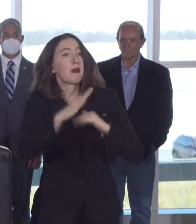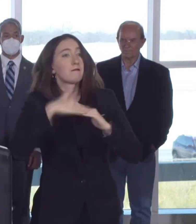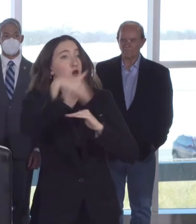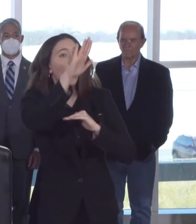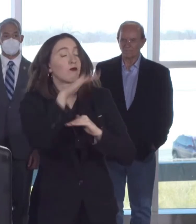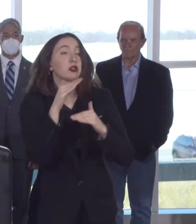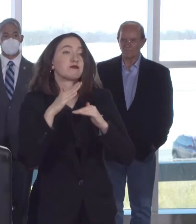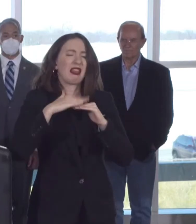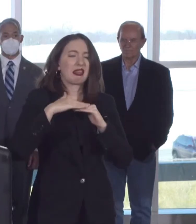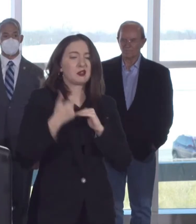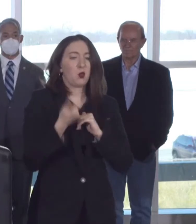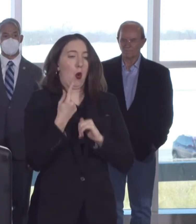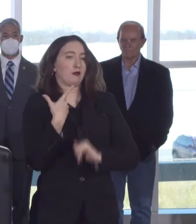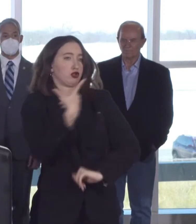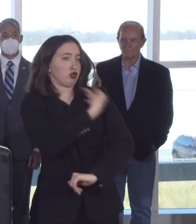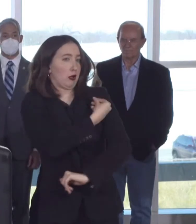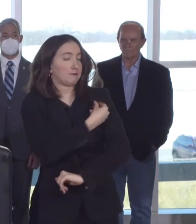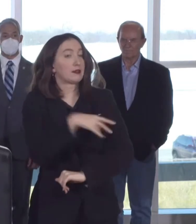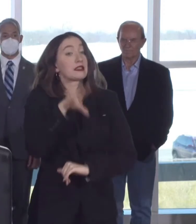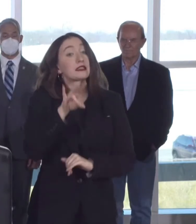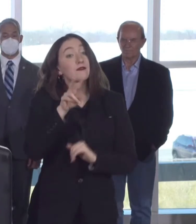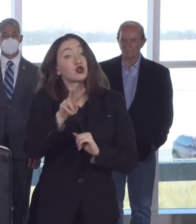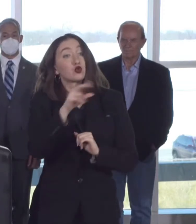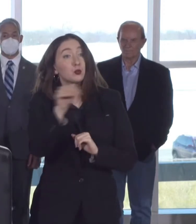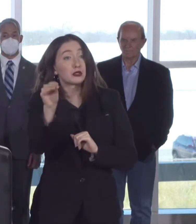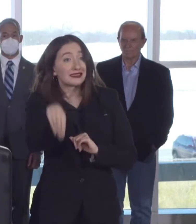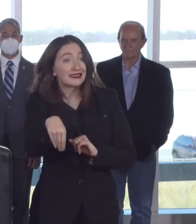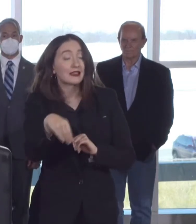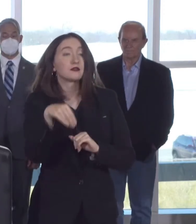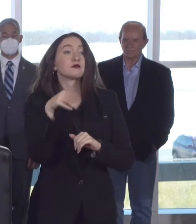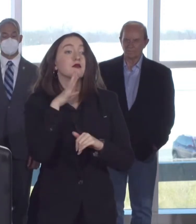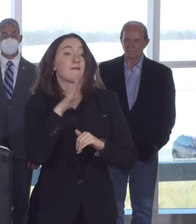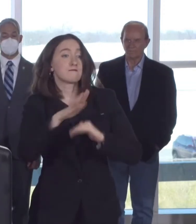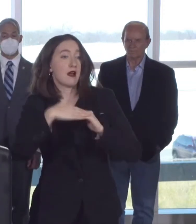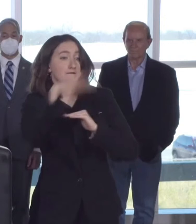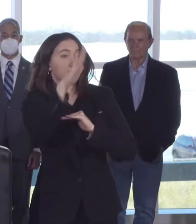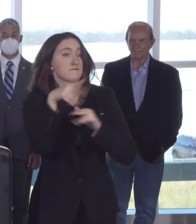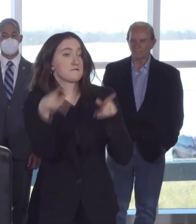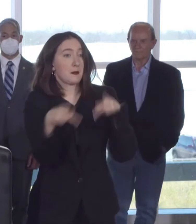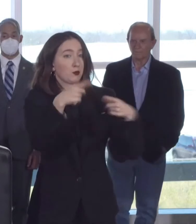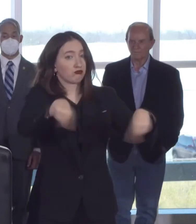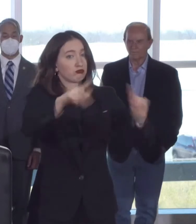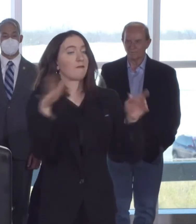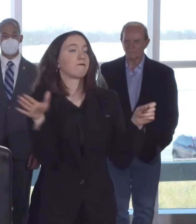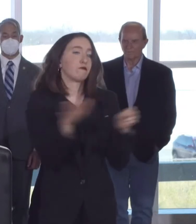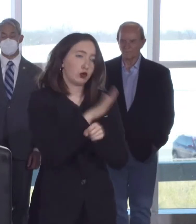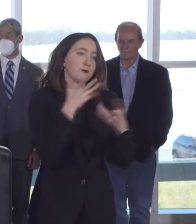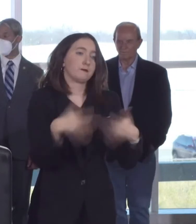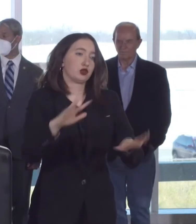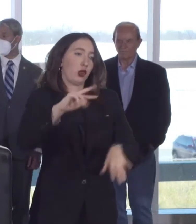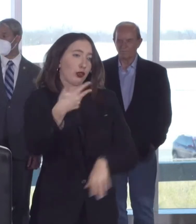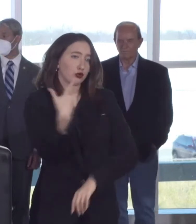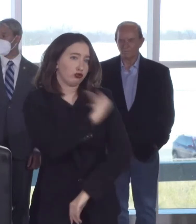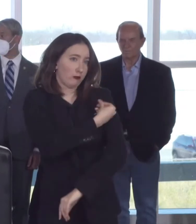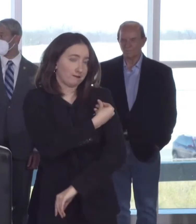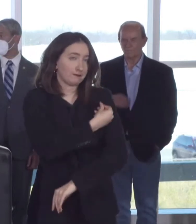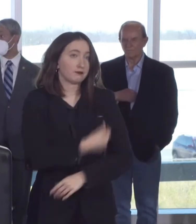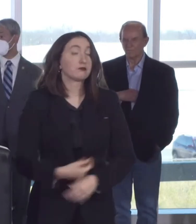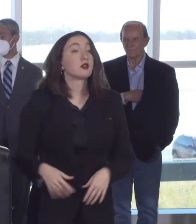dose, and over 72% of individuals 5 and older are fully vaccinated. Keep in mind that